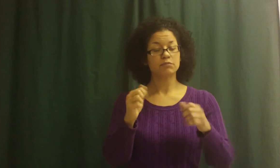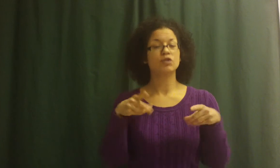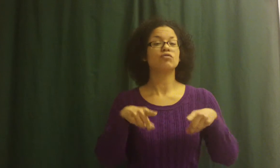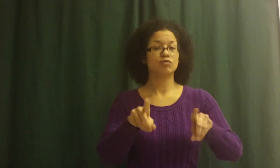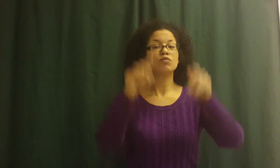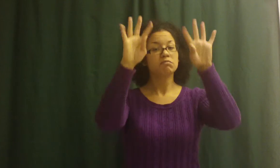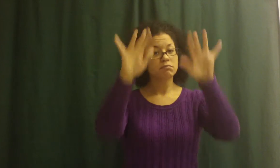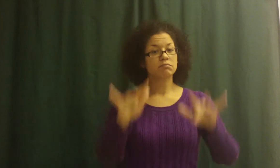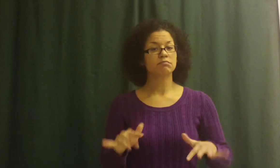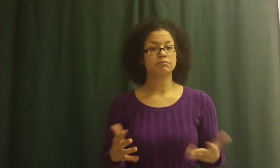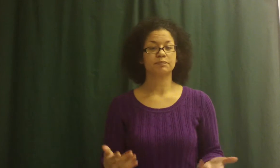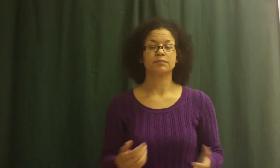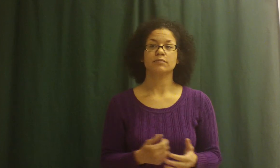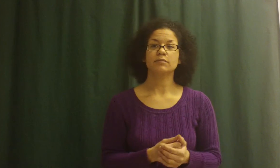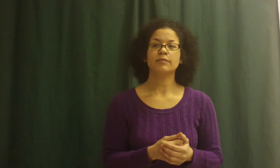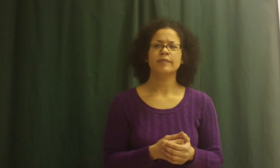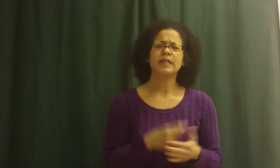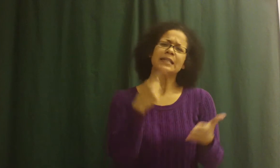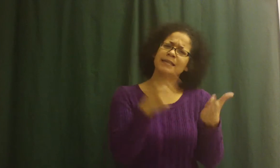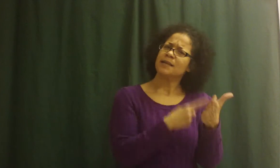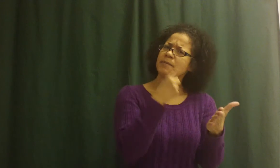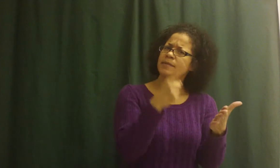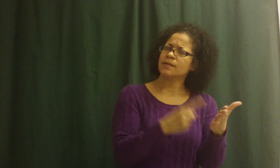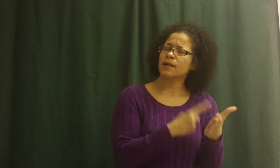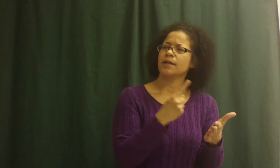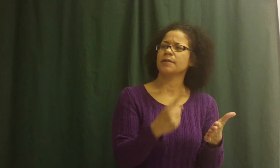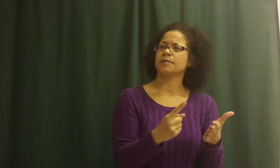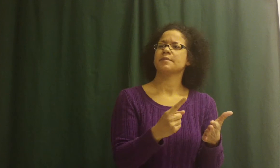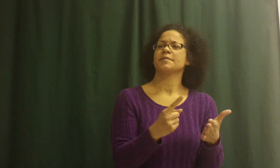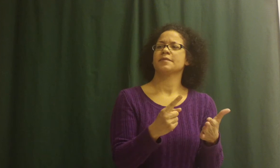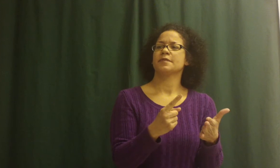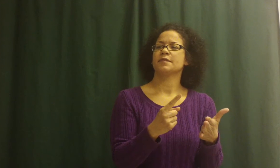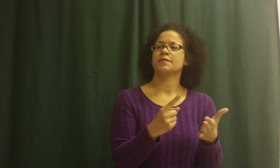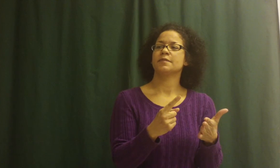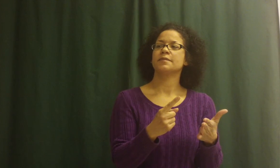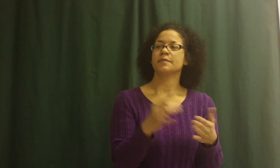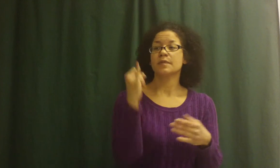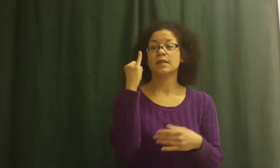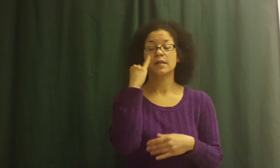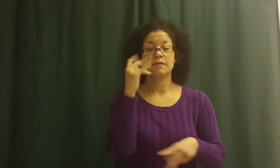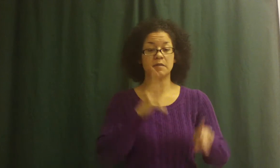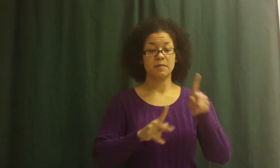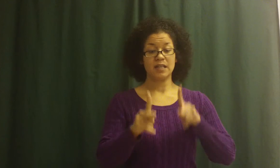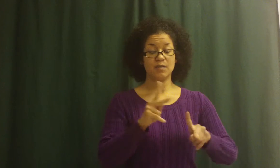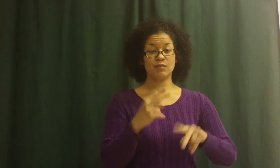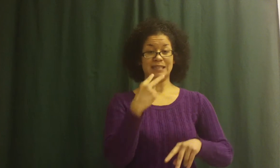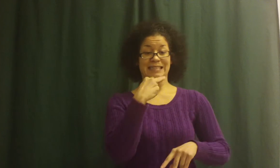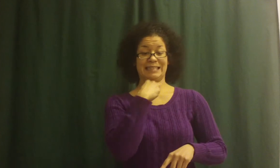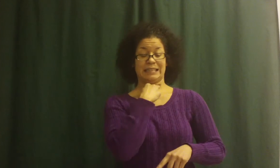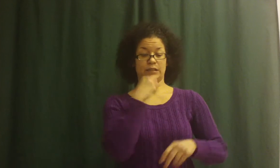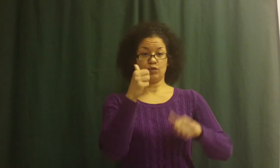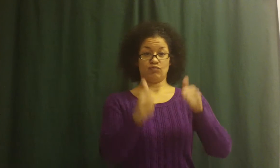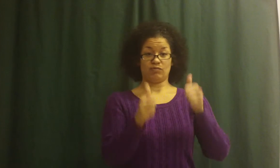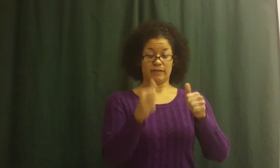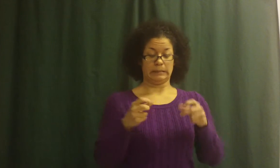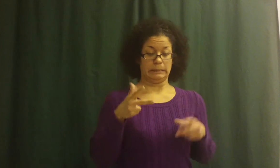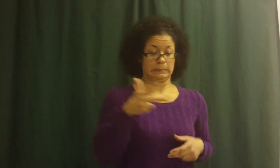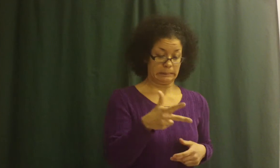Sometimes when people get stuck, they get out and put sand around their tires, which will give them enough traction to get out of the